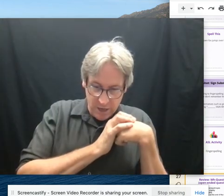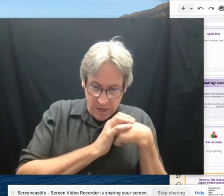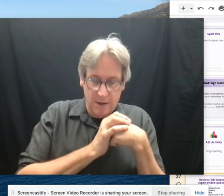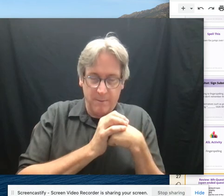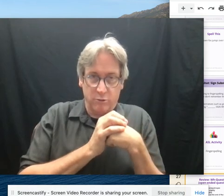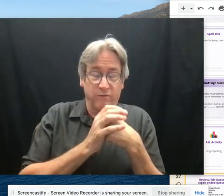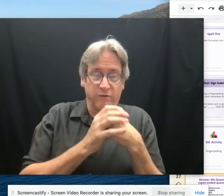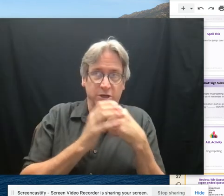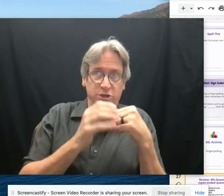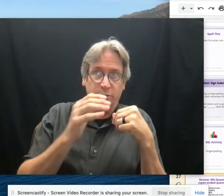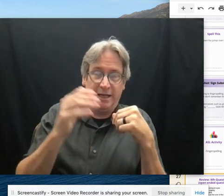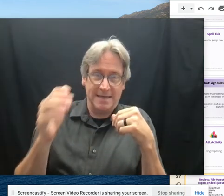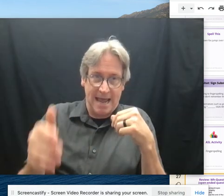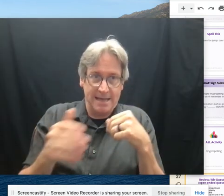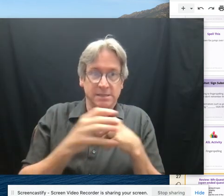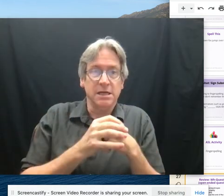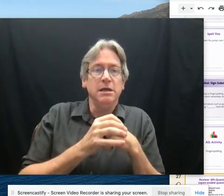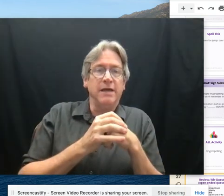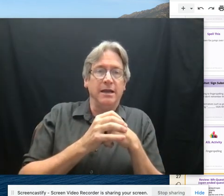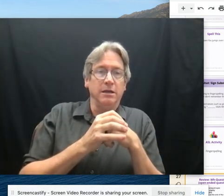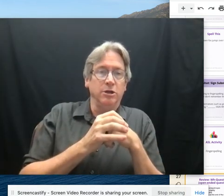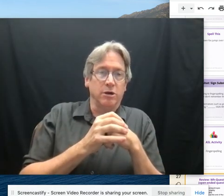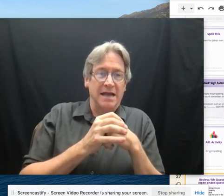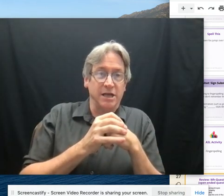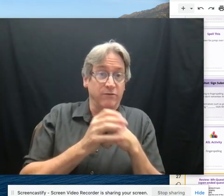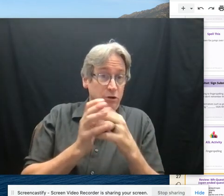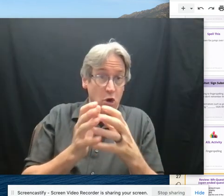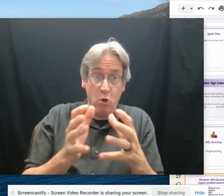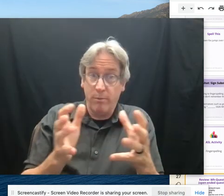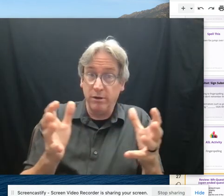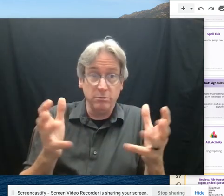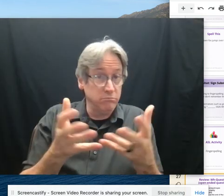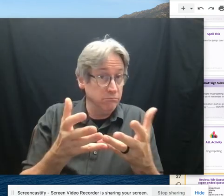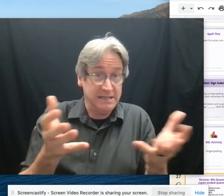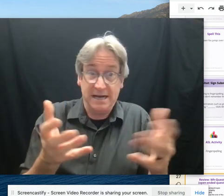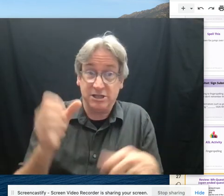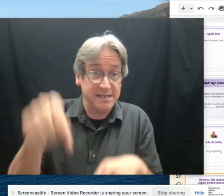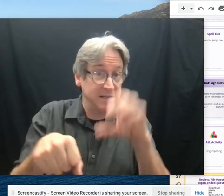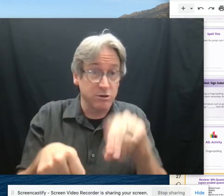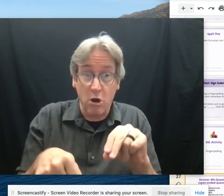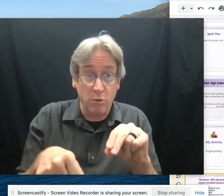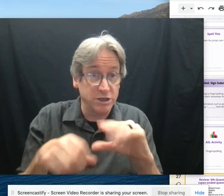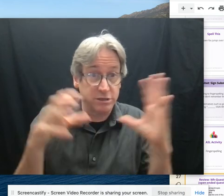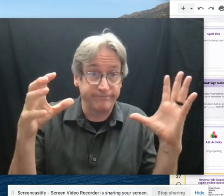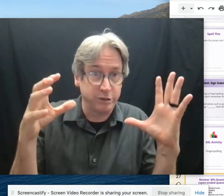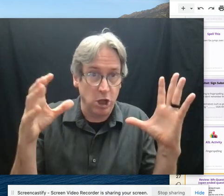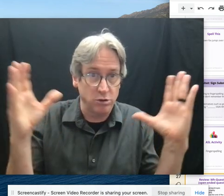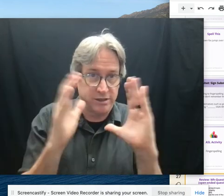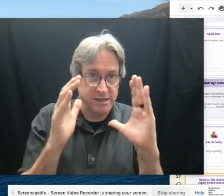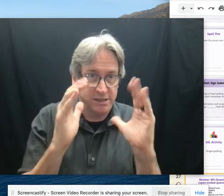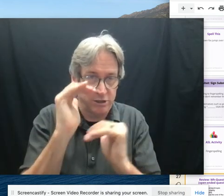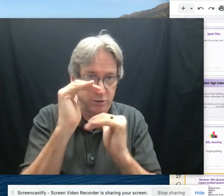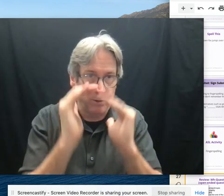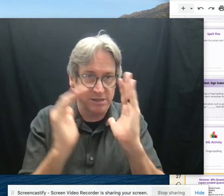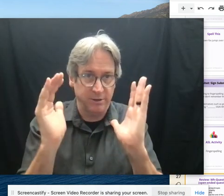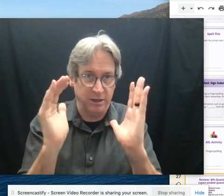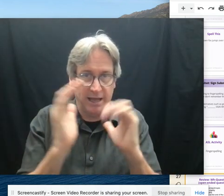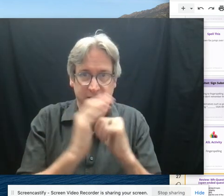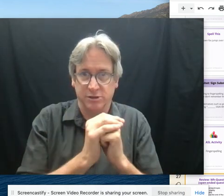to it as. That you're asking for an open, it's not just yes or no, which is closed. This is